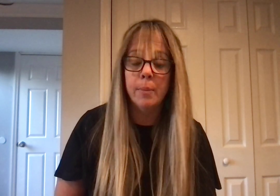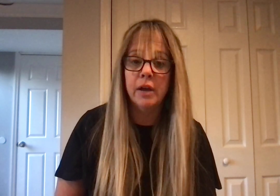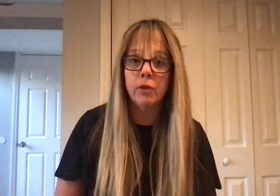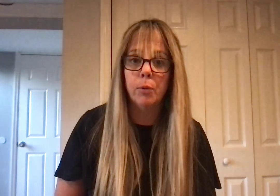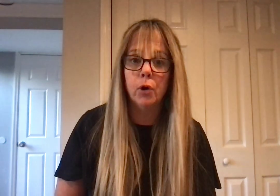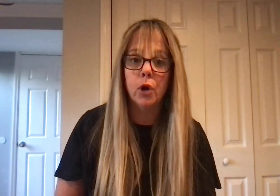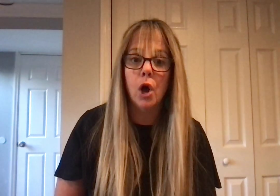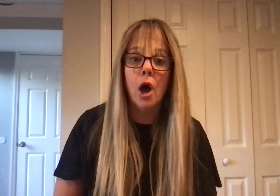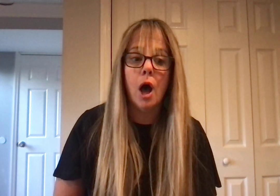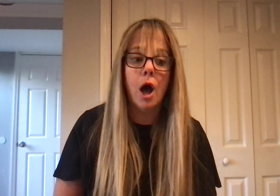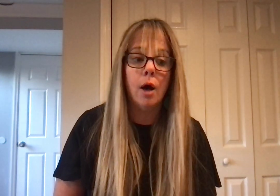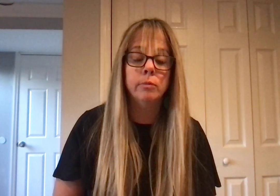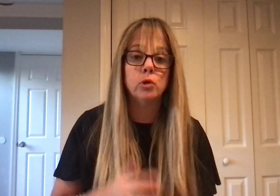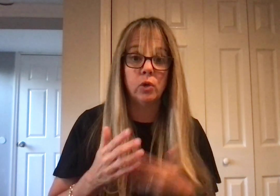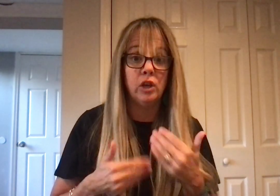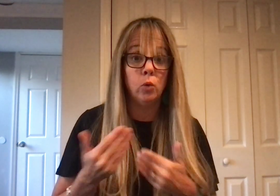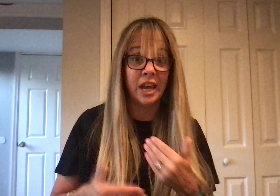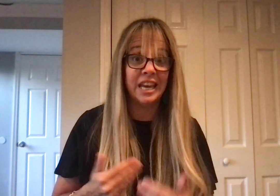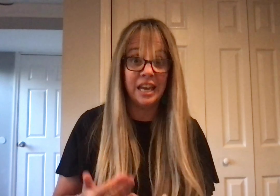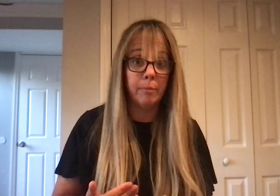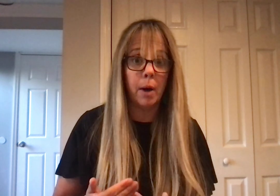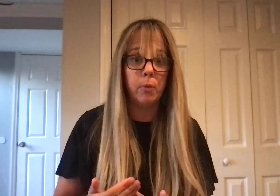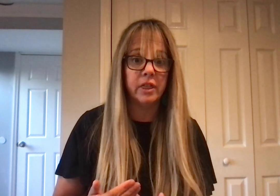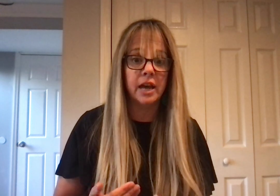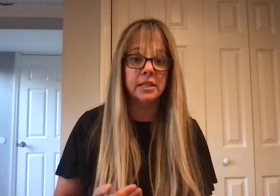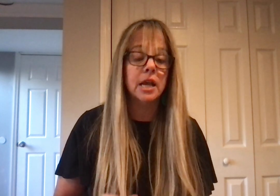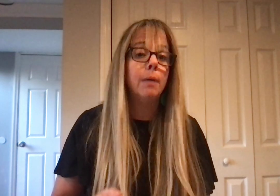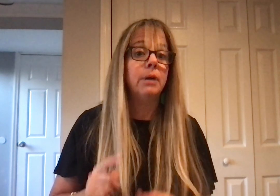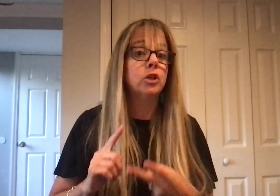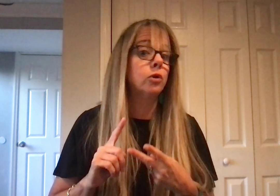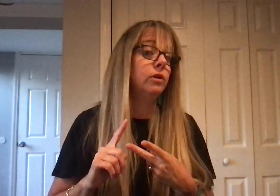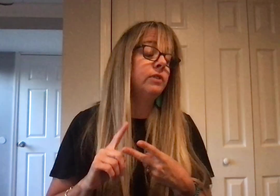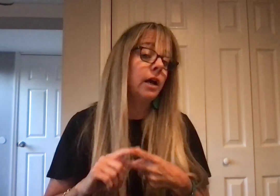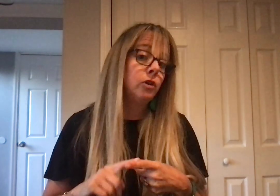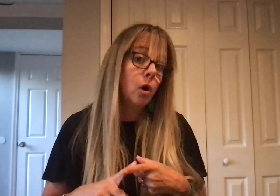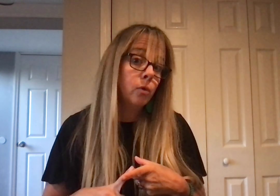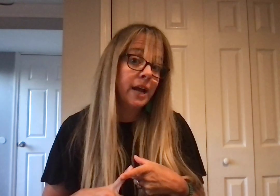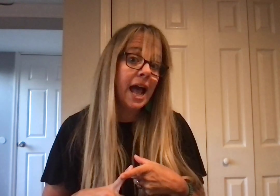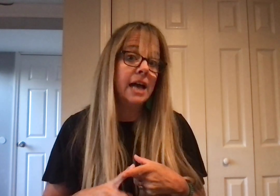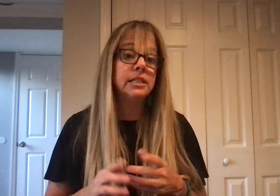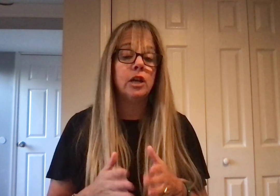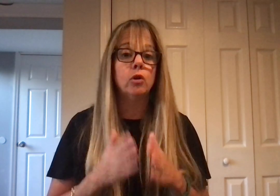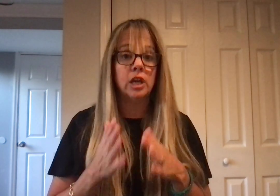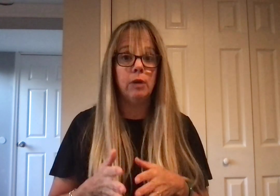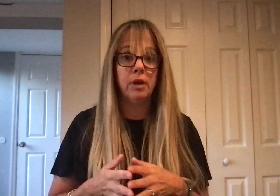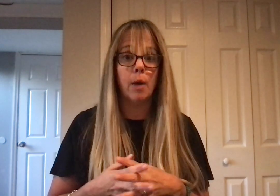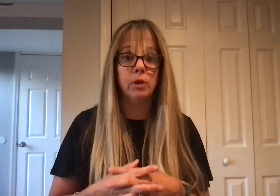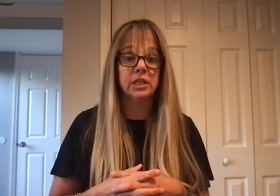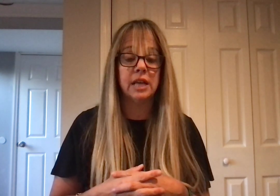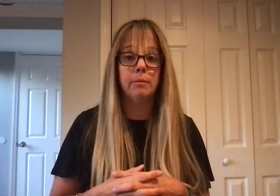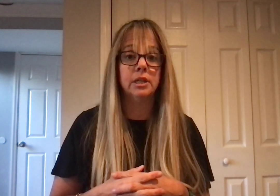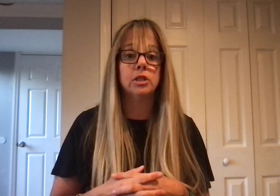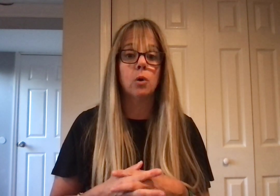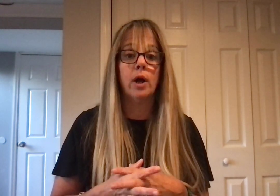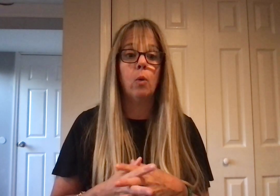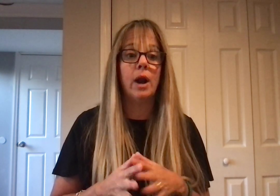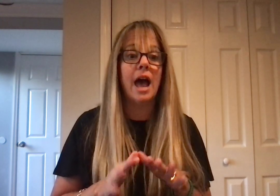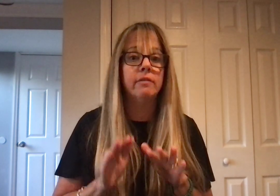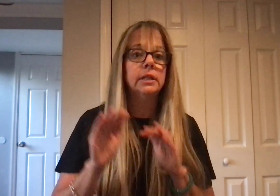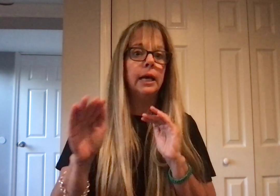of the book. So that you can keep up with us. Make sure you've done Go React and you're keeping up with assignments. So I don't want to have to like